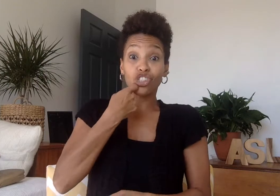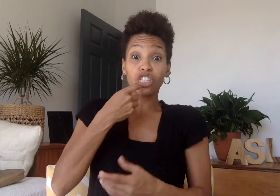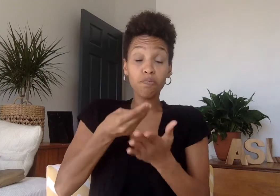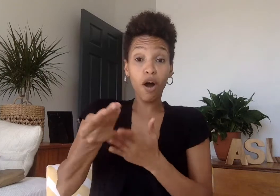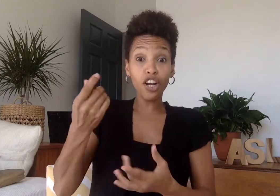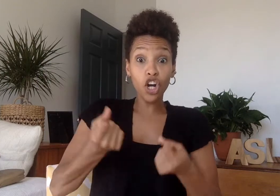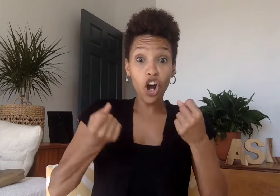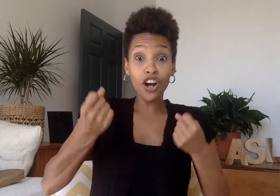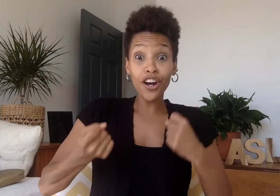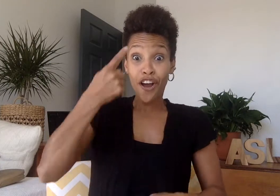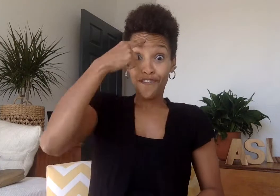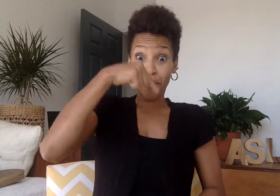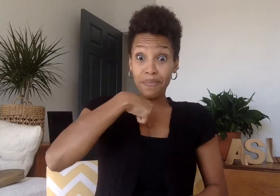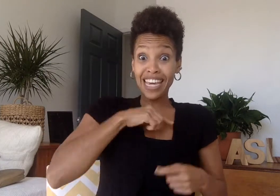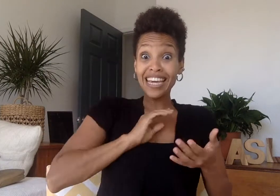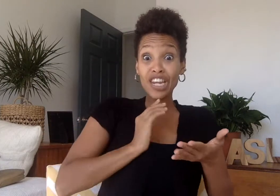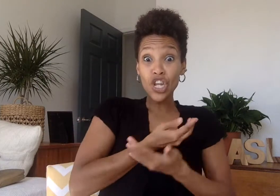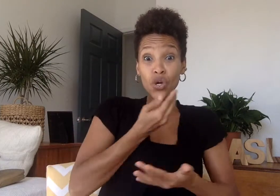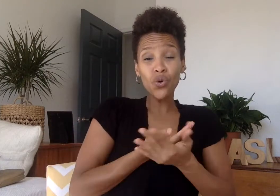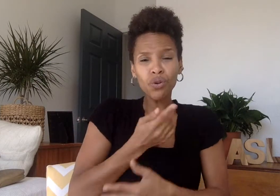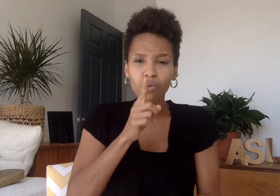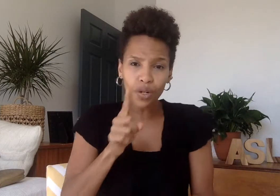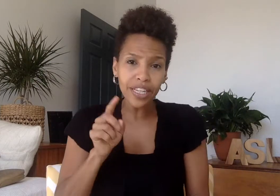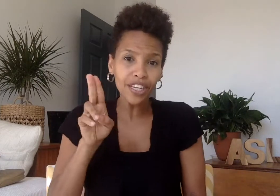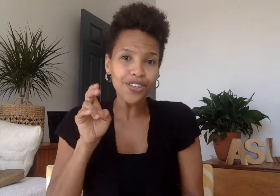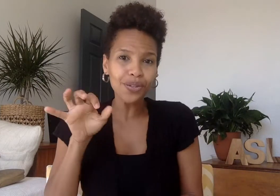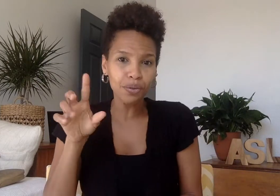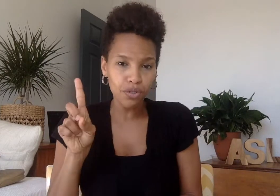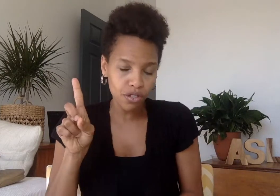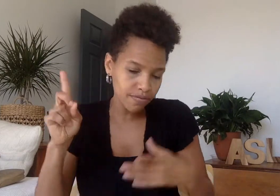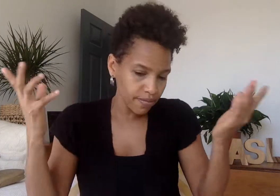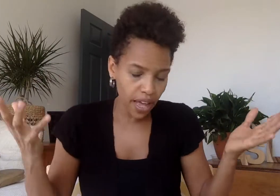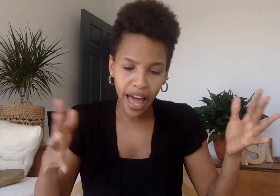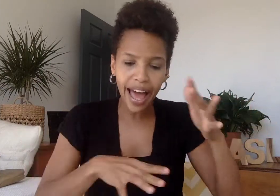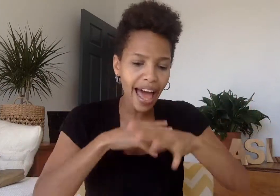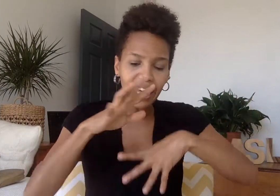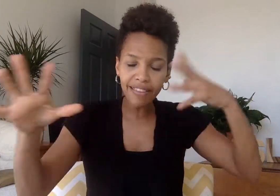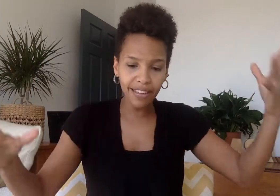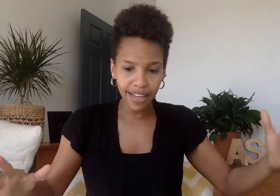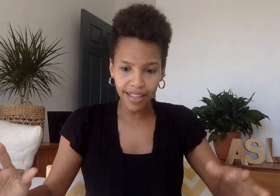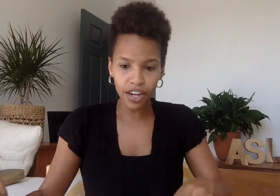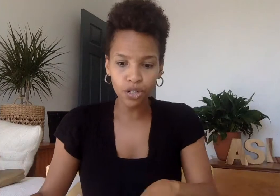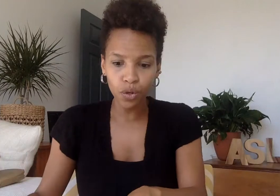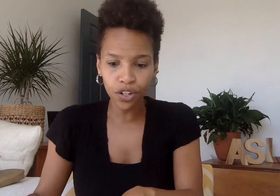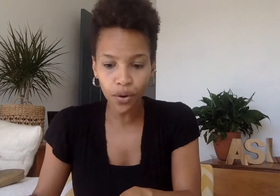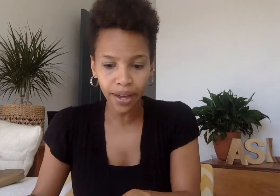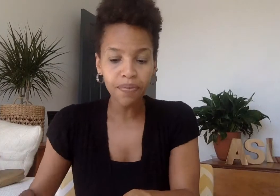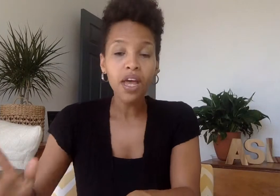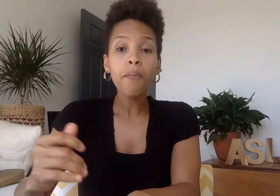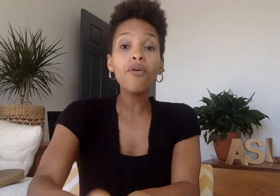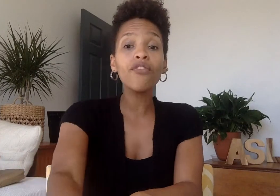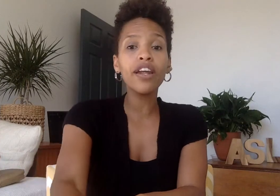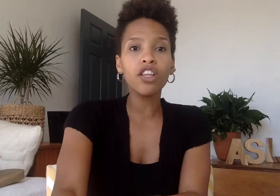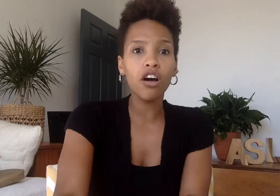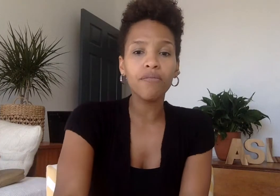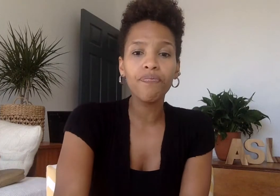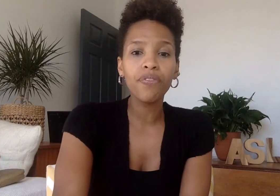just bought a car, for me, new, really used. Anything like that could work. Okay, moving right along.